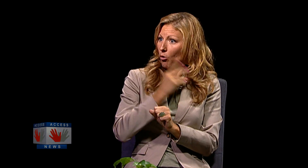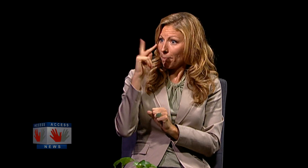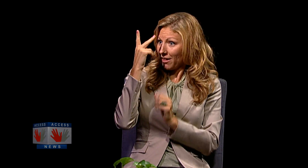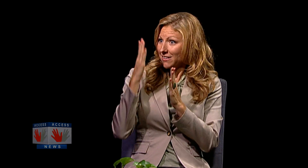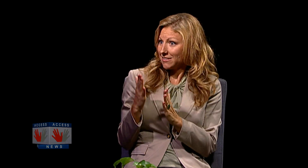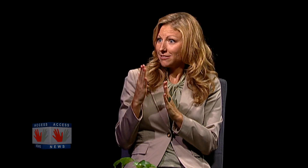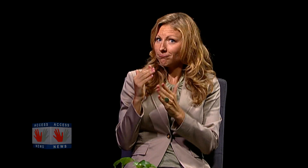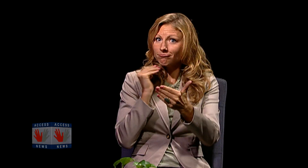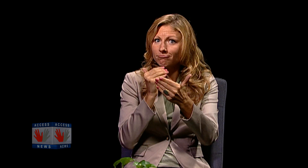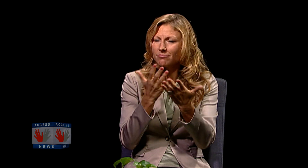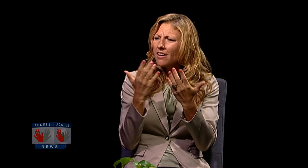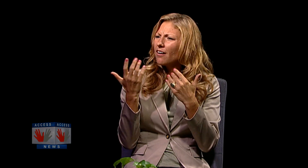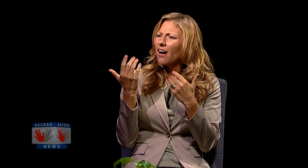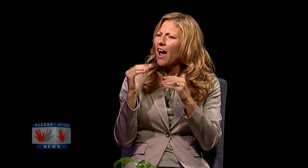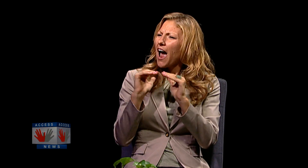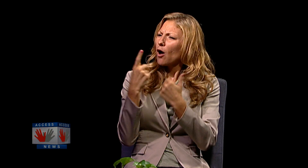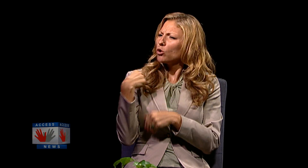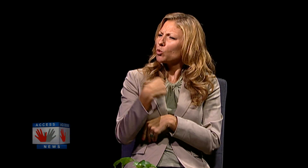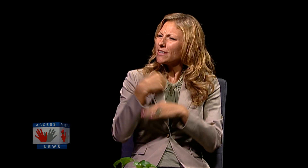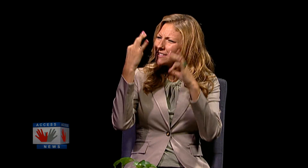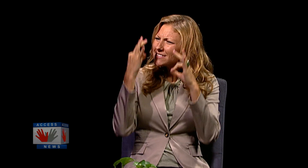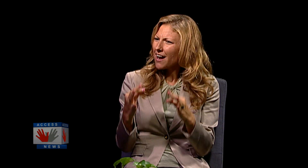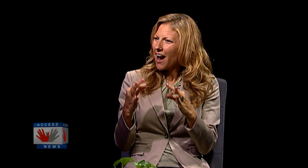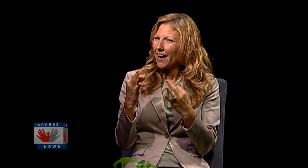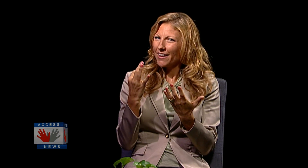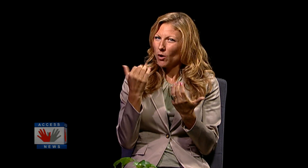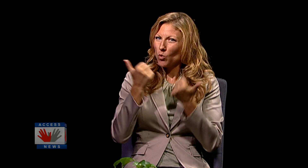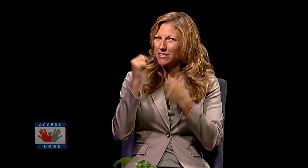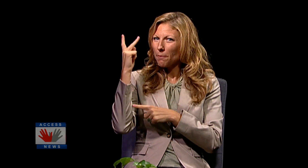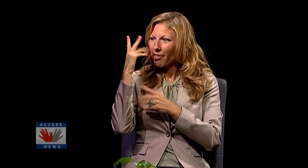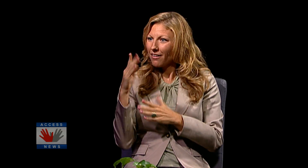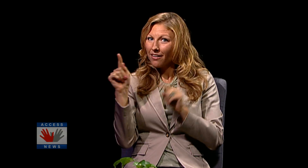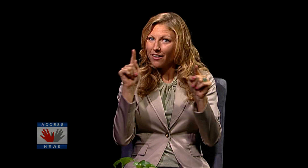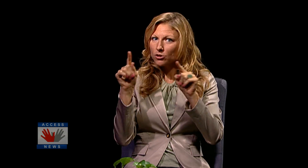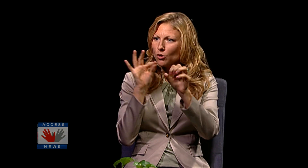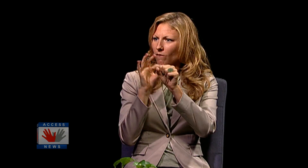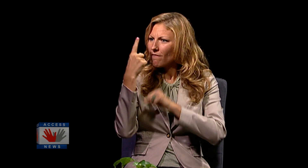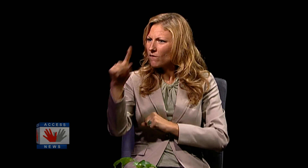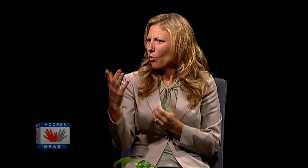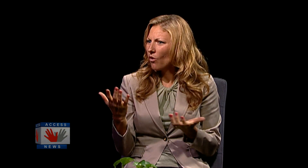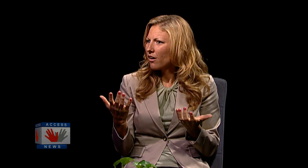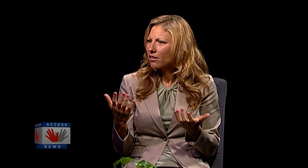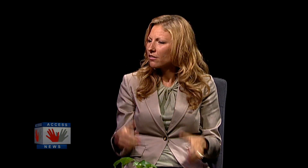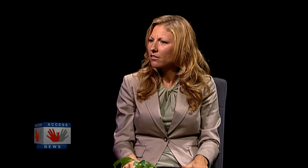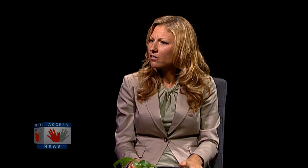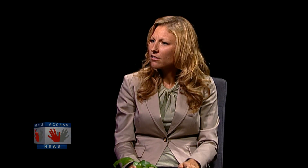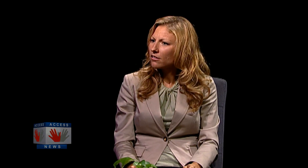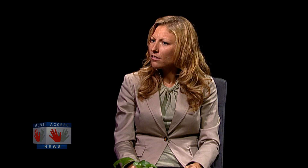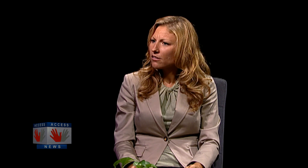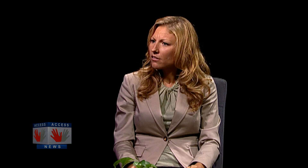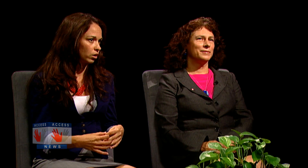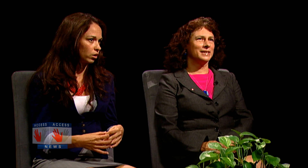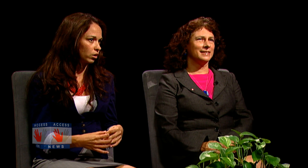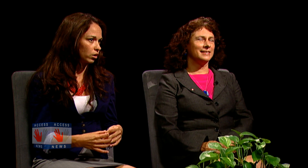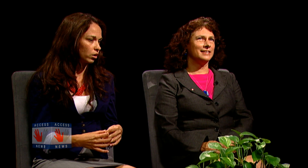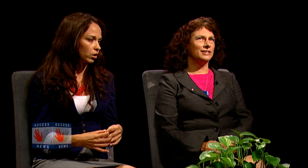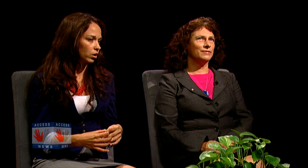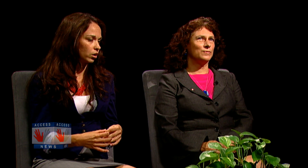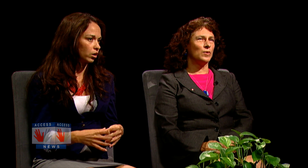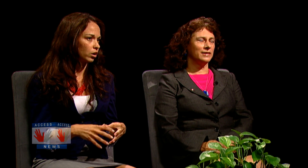we vote for our politicians, as the elections come up, how do we decide which politicians to vote for?